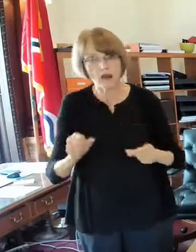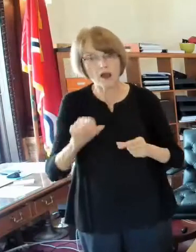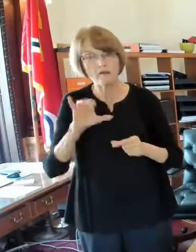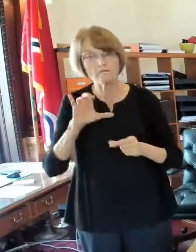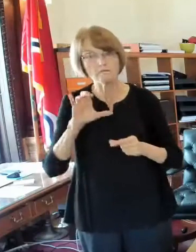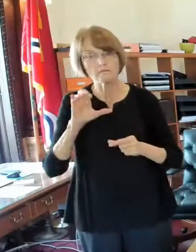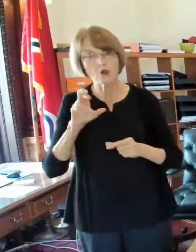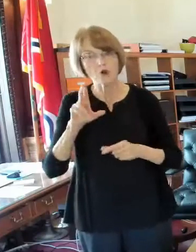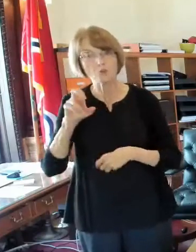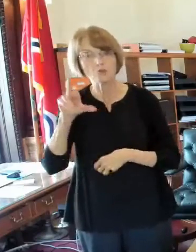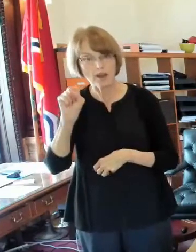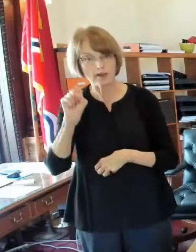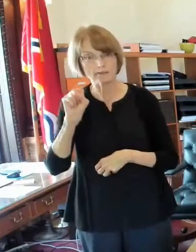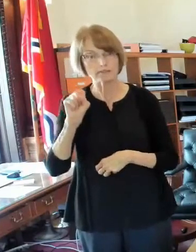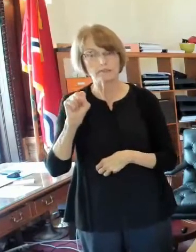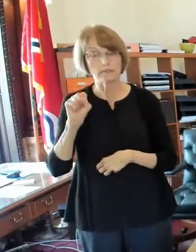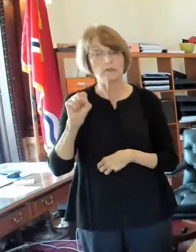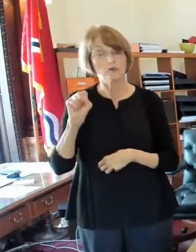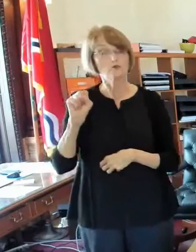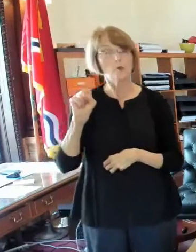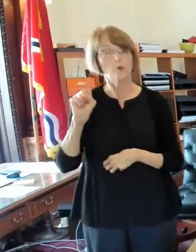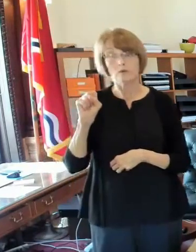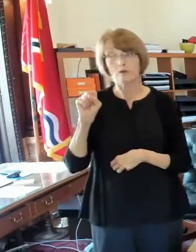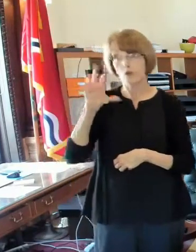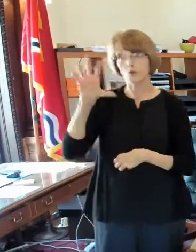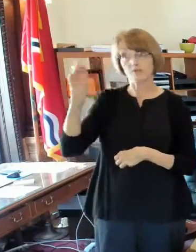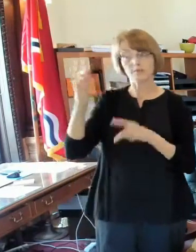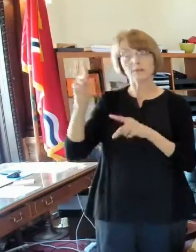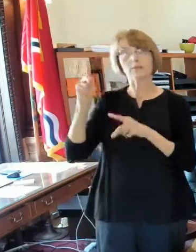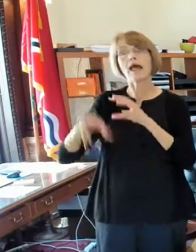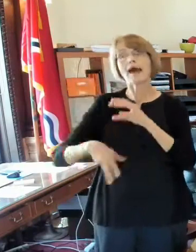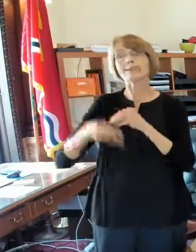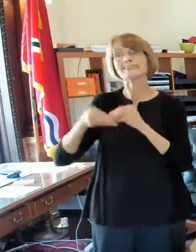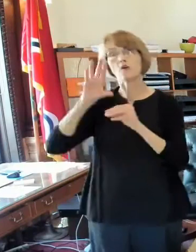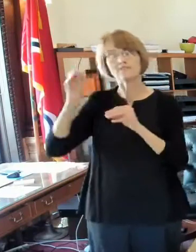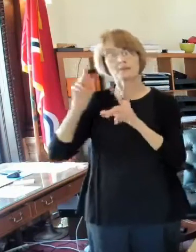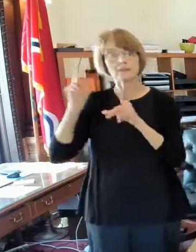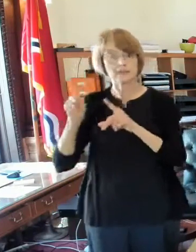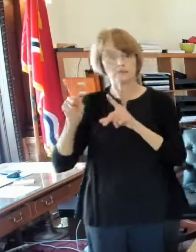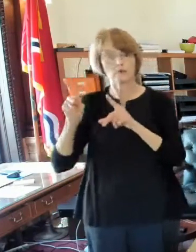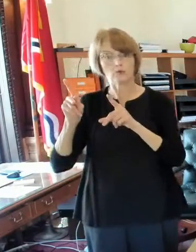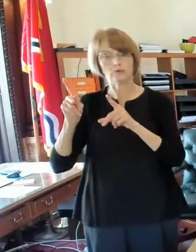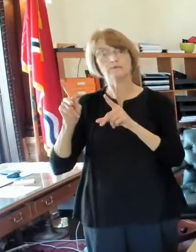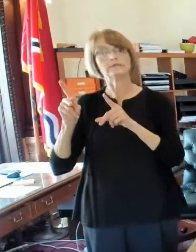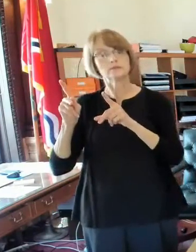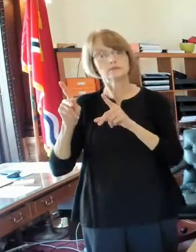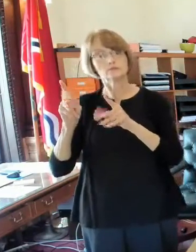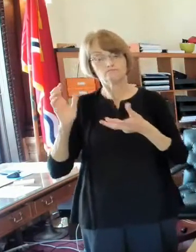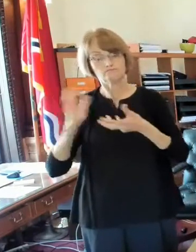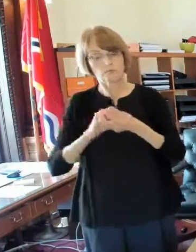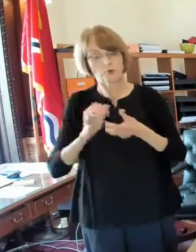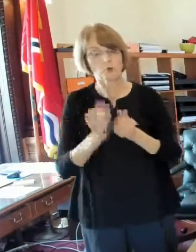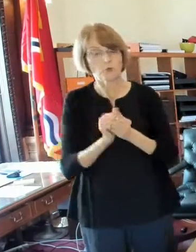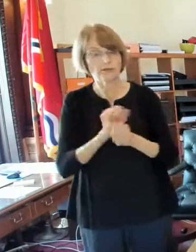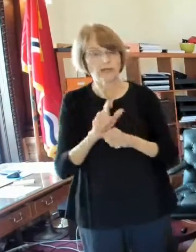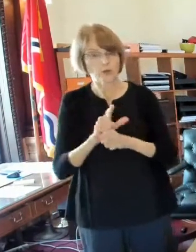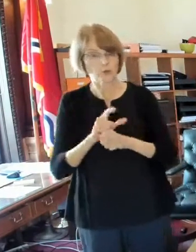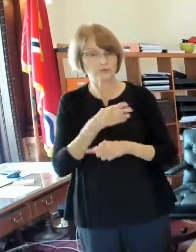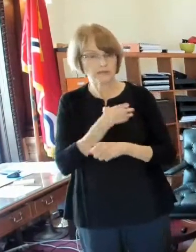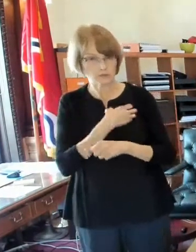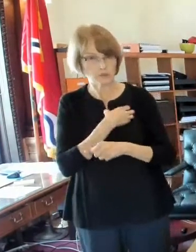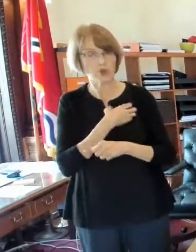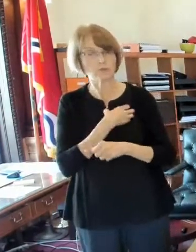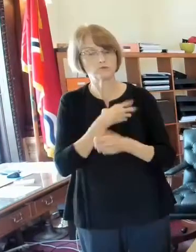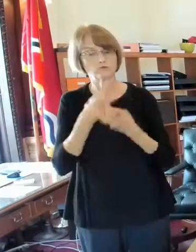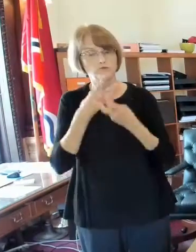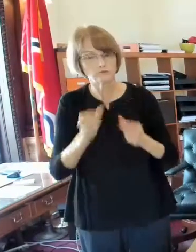50 additional individuals to do that same thing, to work in collaboration and cooperation with the St. Louis Police Department. It is